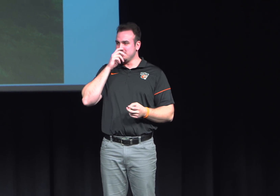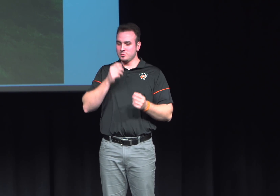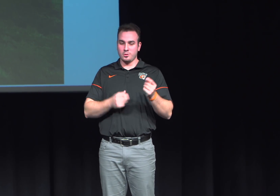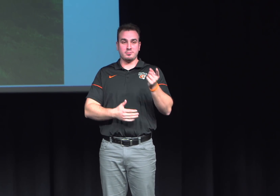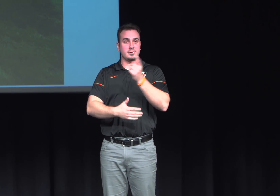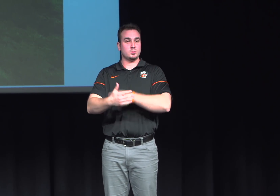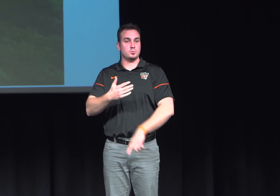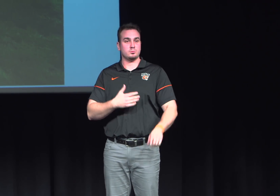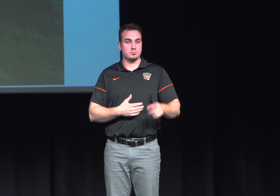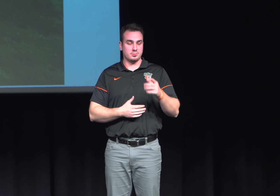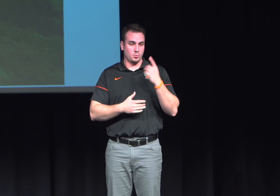following week.